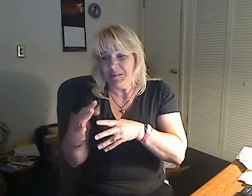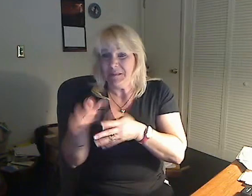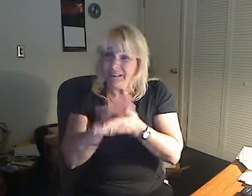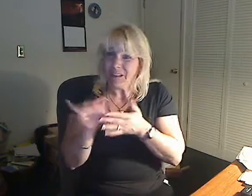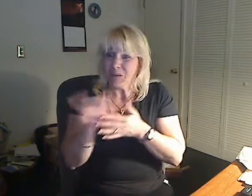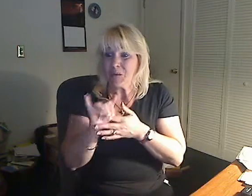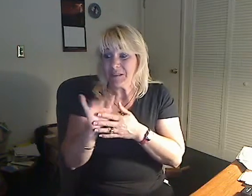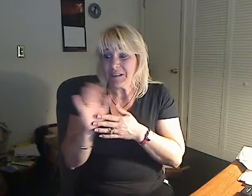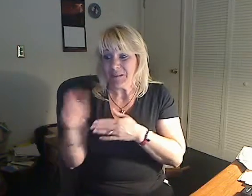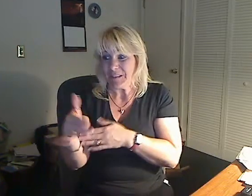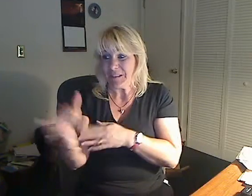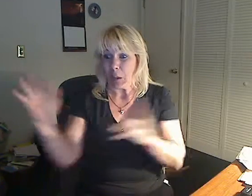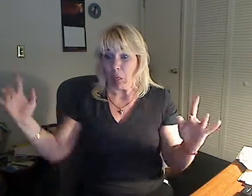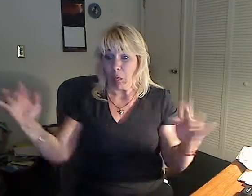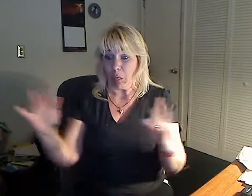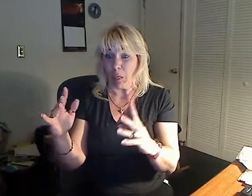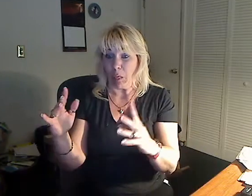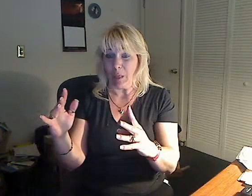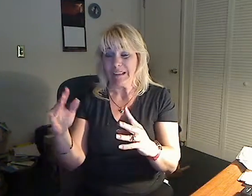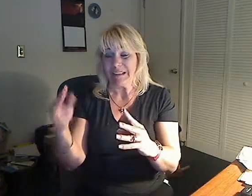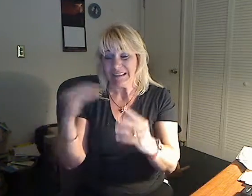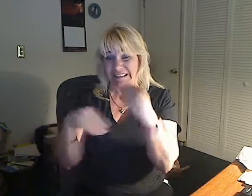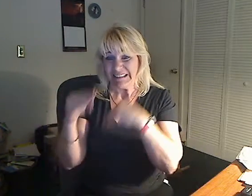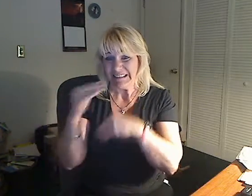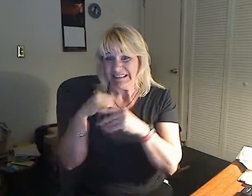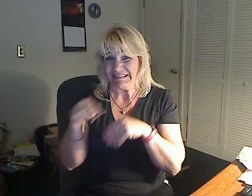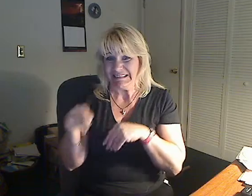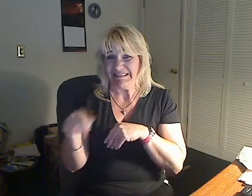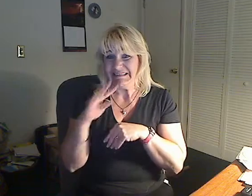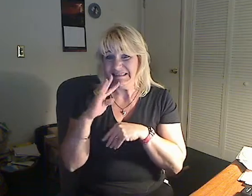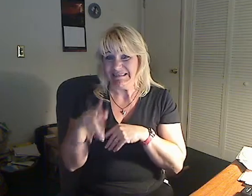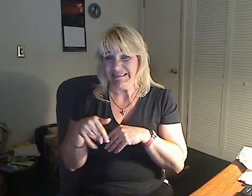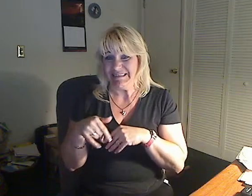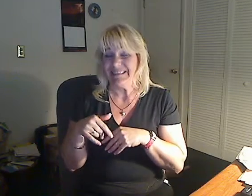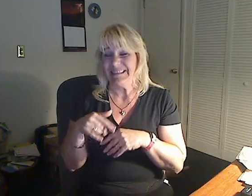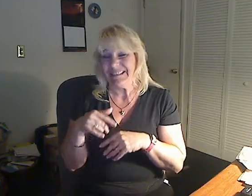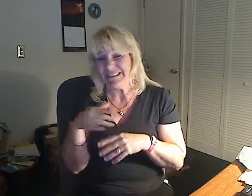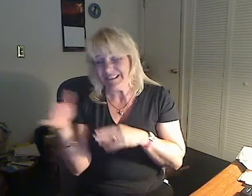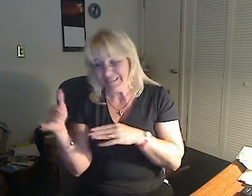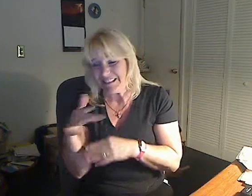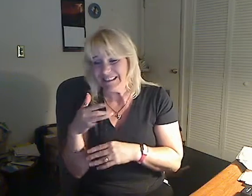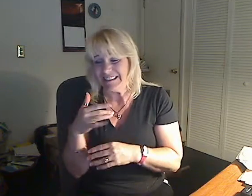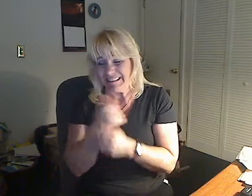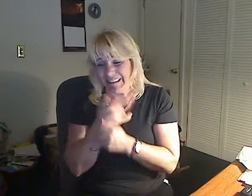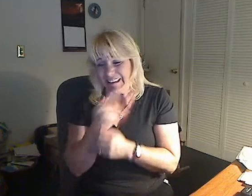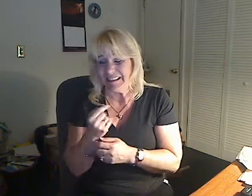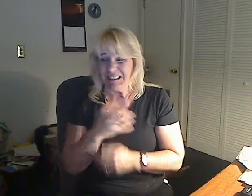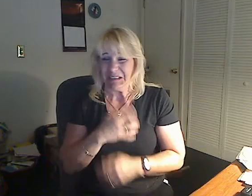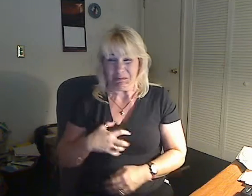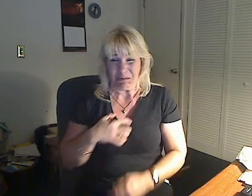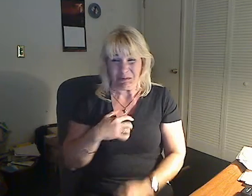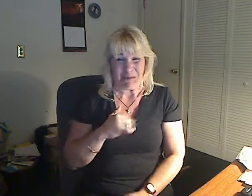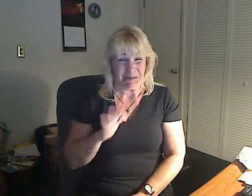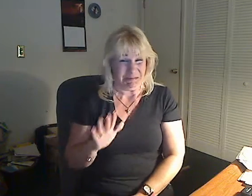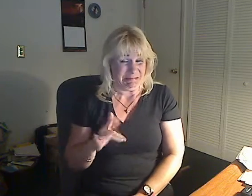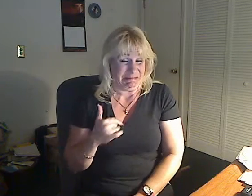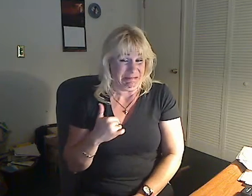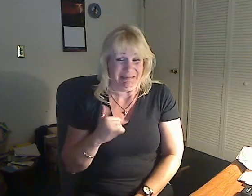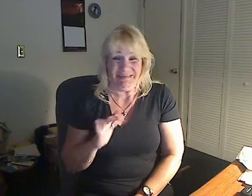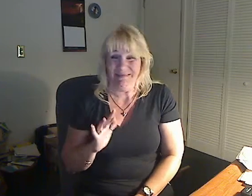So most people, it grosses me out, but the fish love to be around when I'm there, I guess. But I was going to tell you